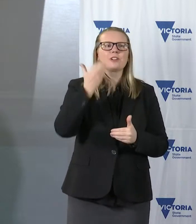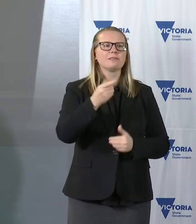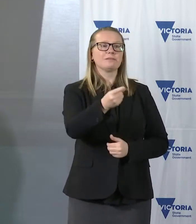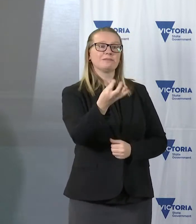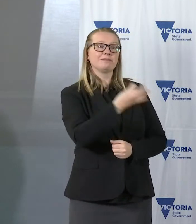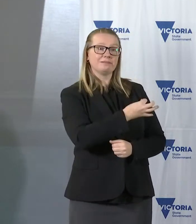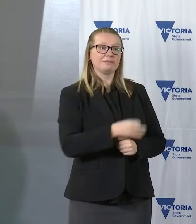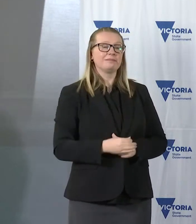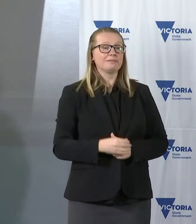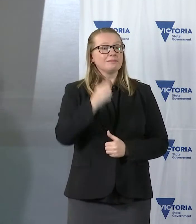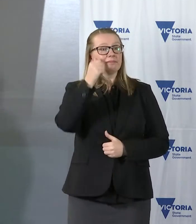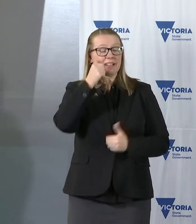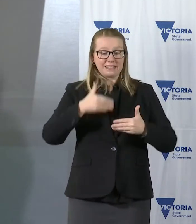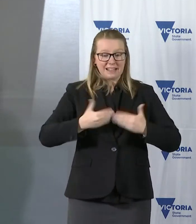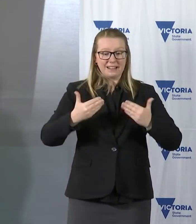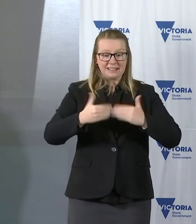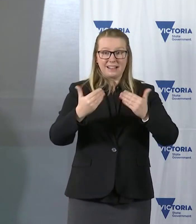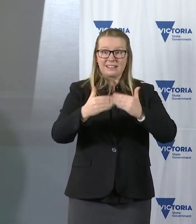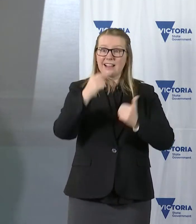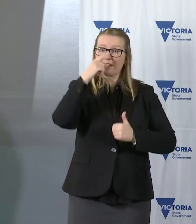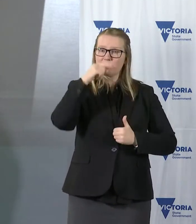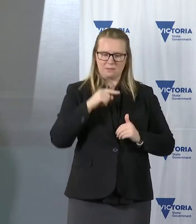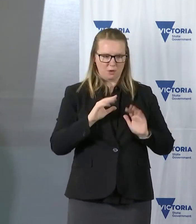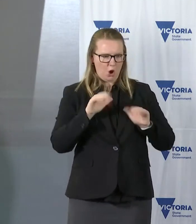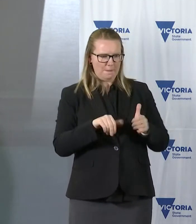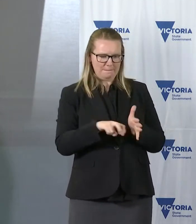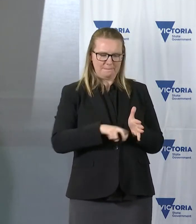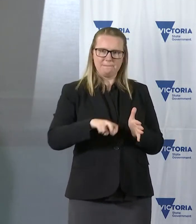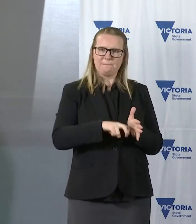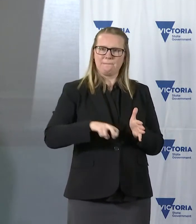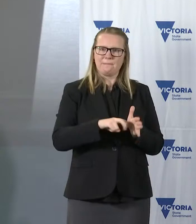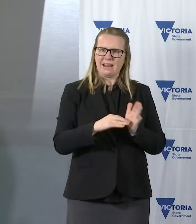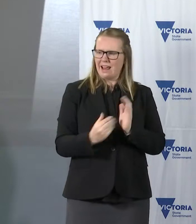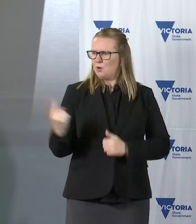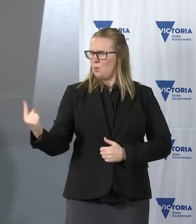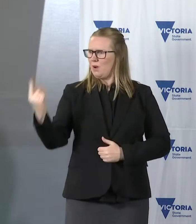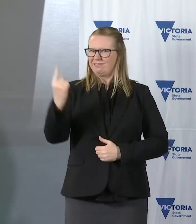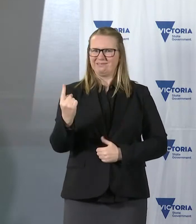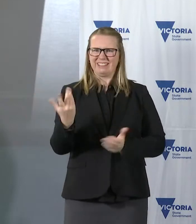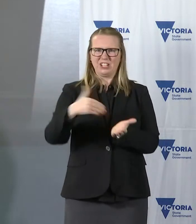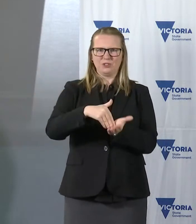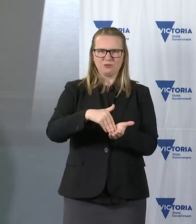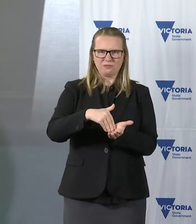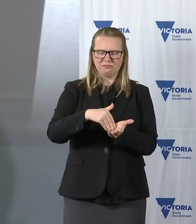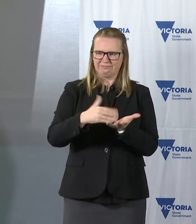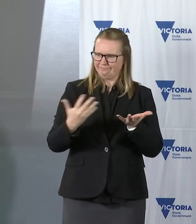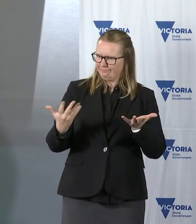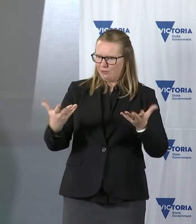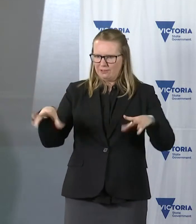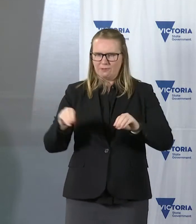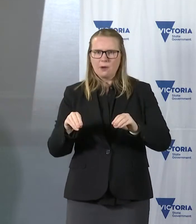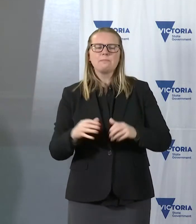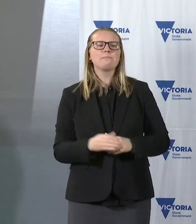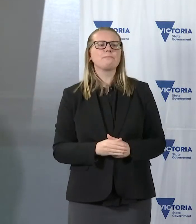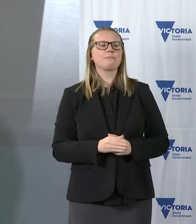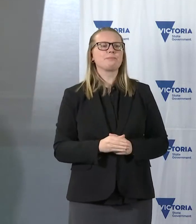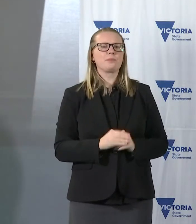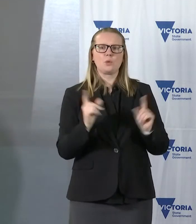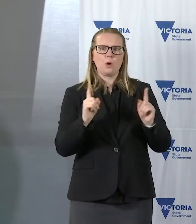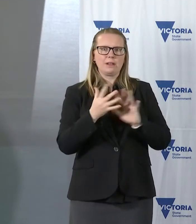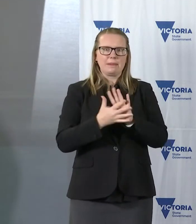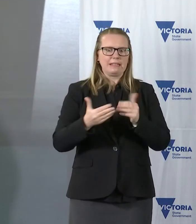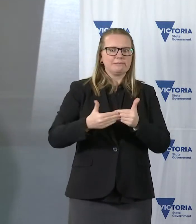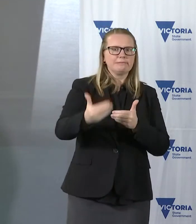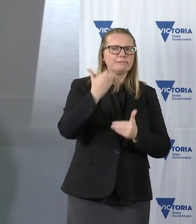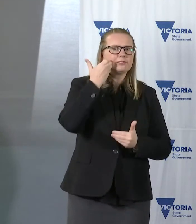cases majority in isolation, so how does this now change things moving forward? Well, as I say, we just need to see what has occurred here.